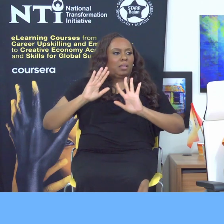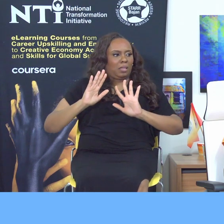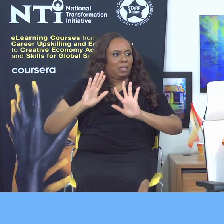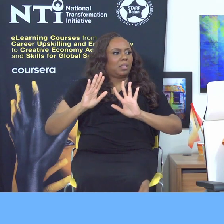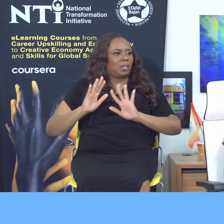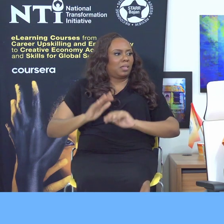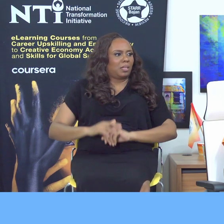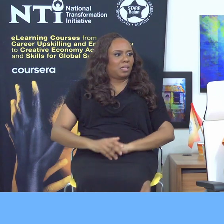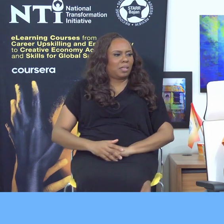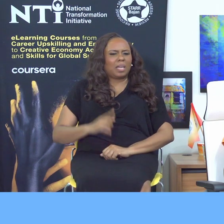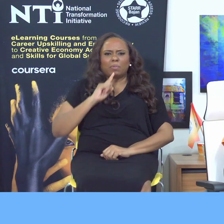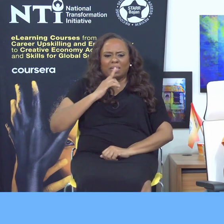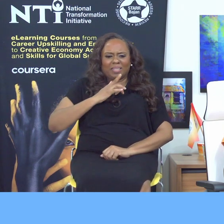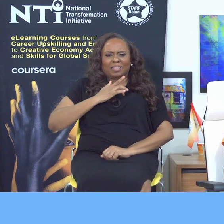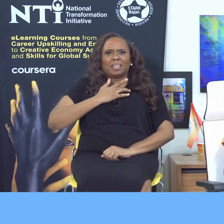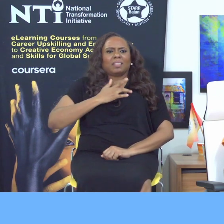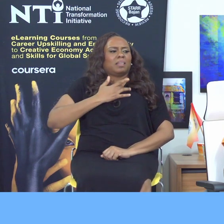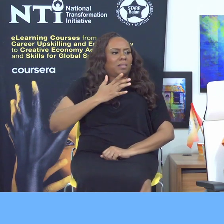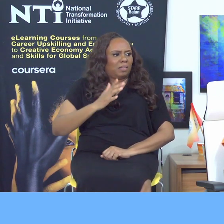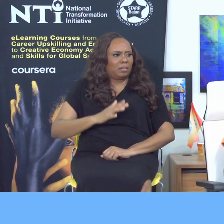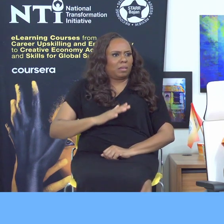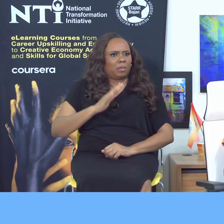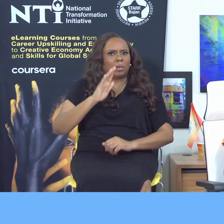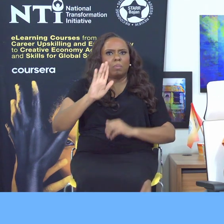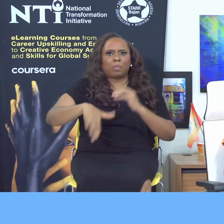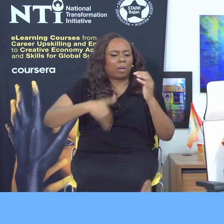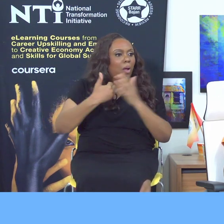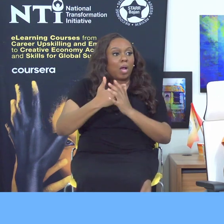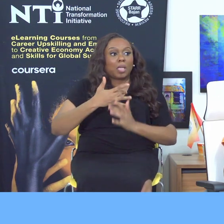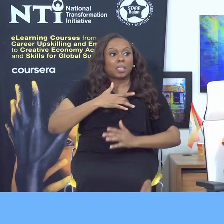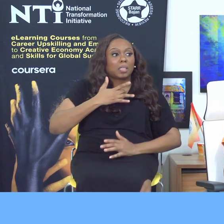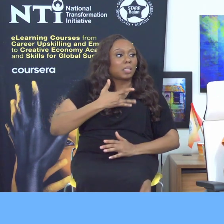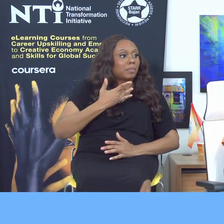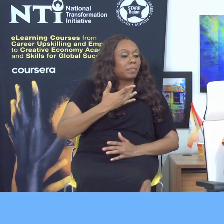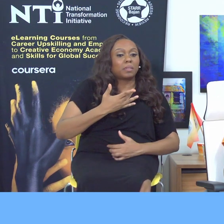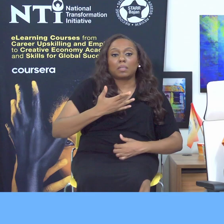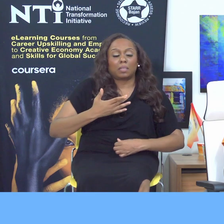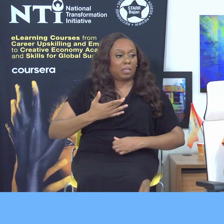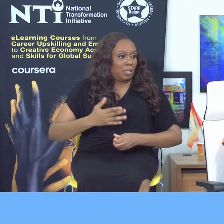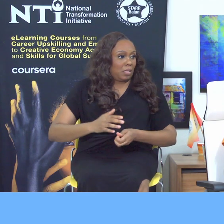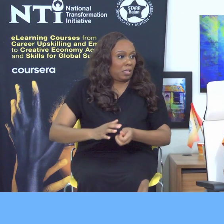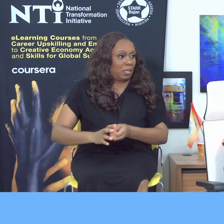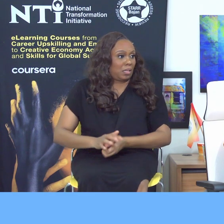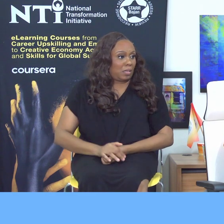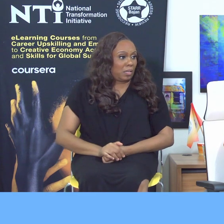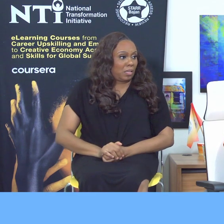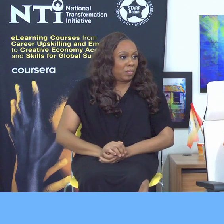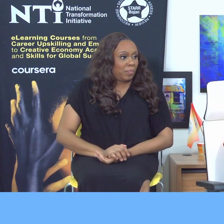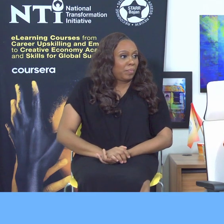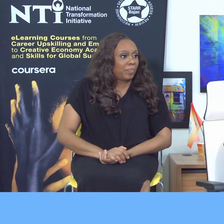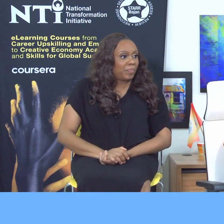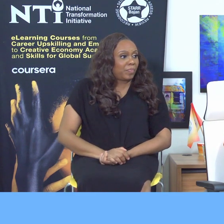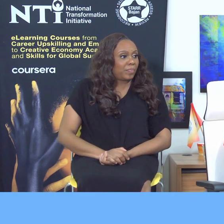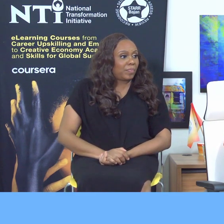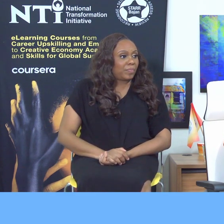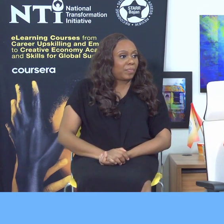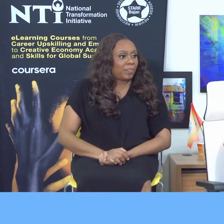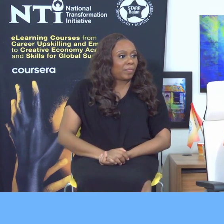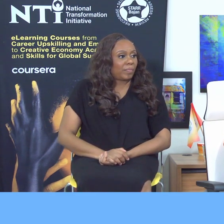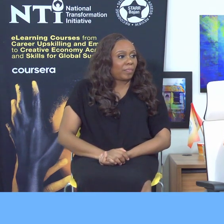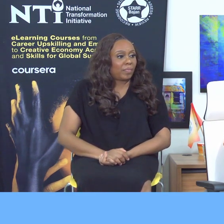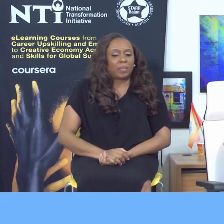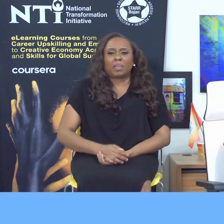I'm sensitive. I'm sure we all are sensitive here in their person that's sensitive. Because that's how we survive in